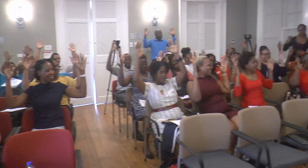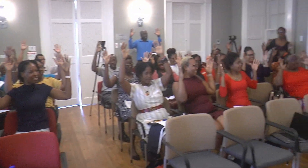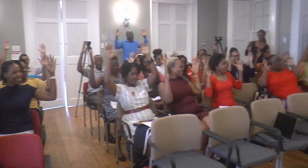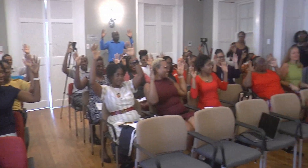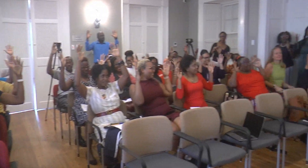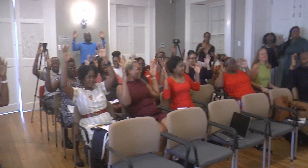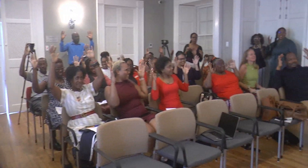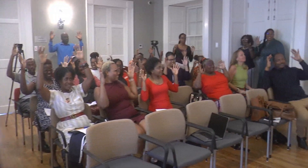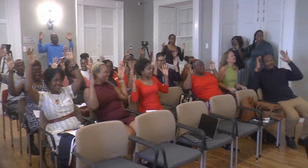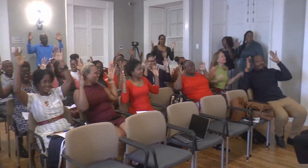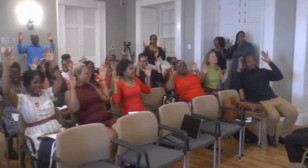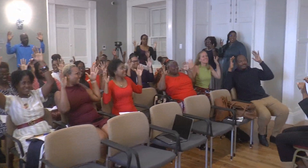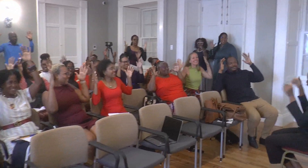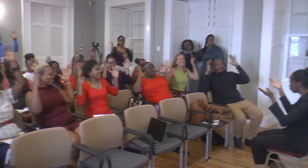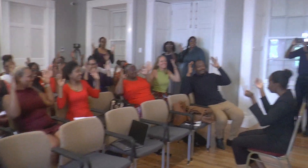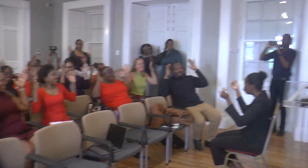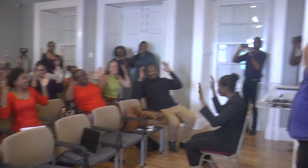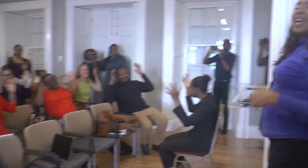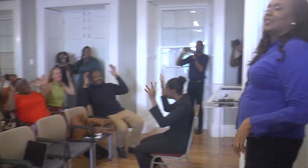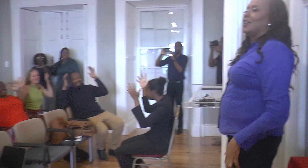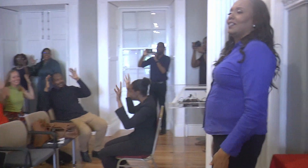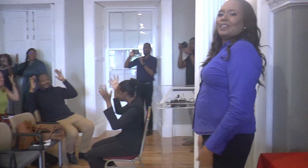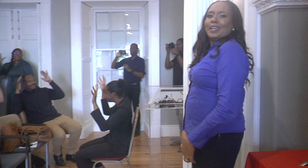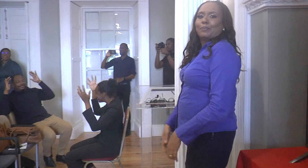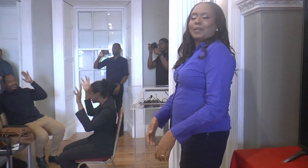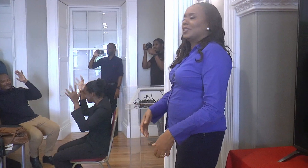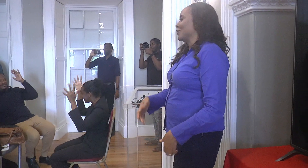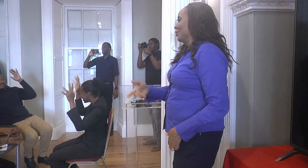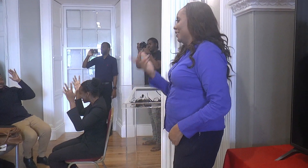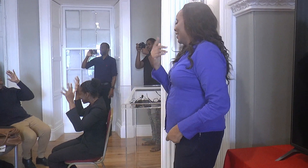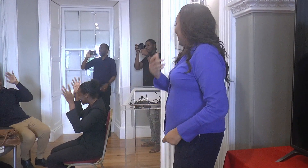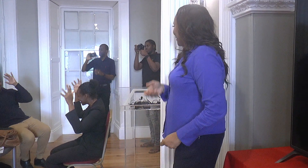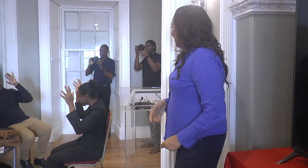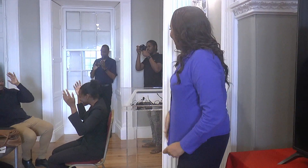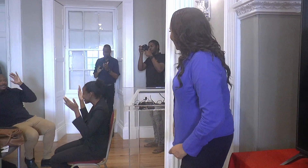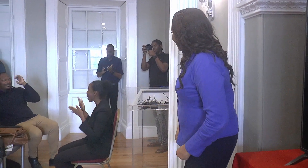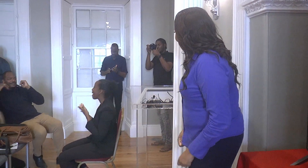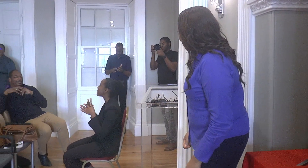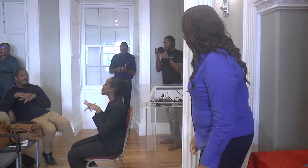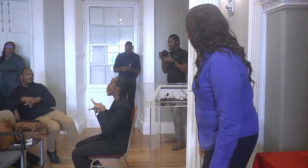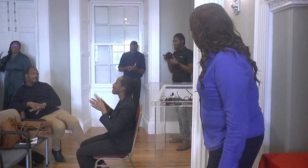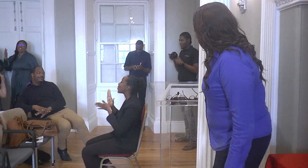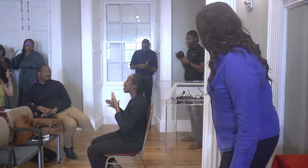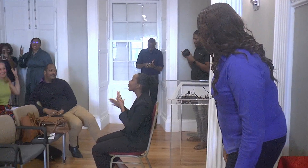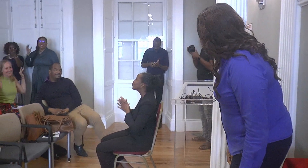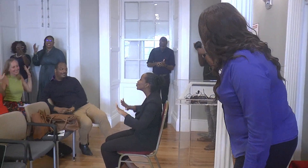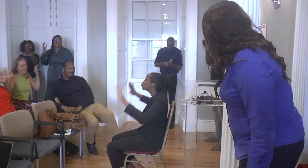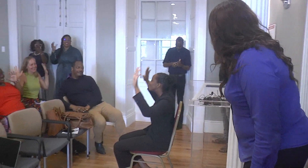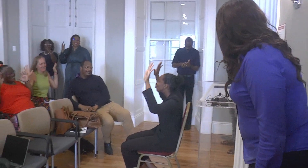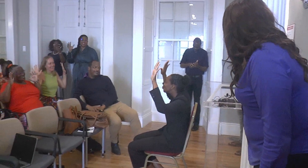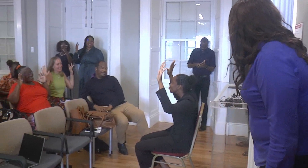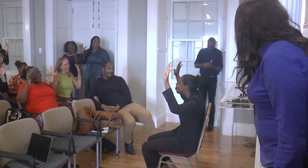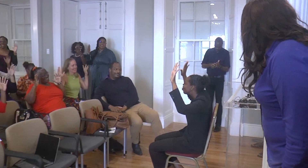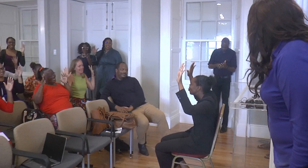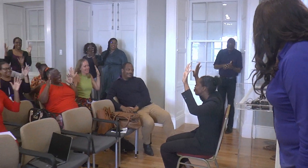And don't stop either. You should put your hands longer than that in primary school. Keep your hands up in the air.